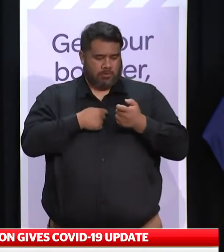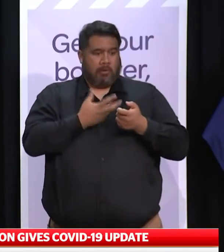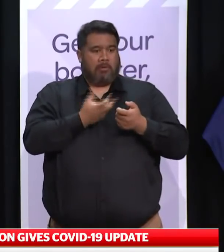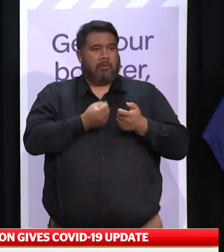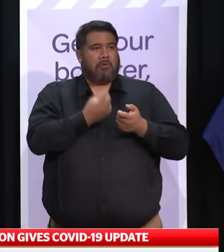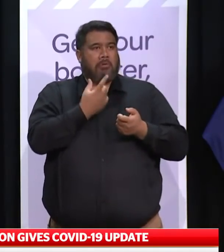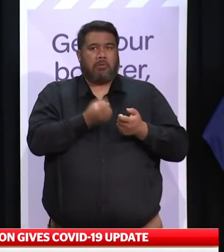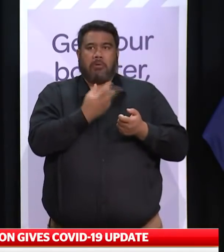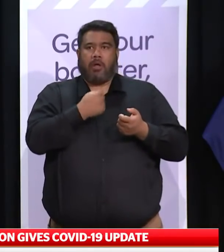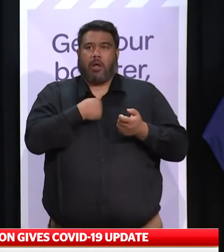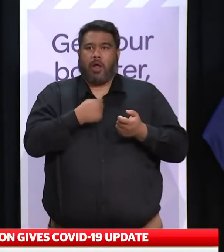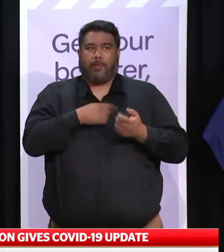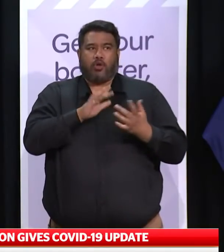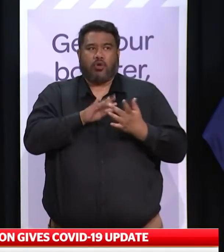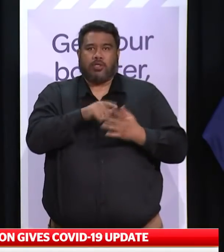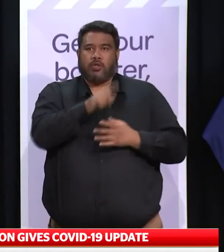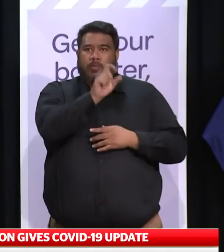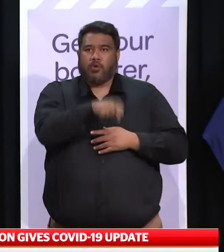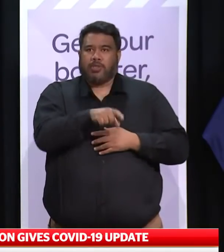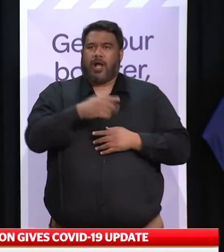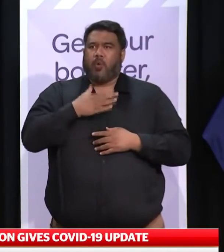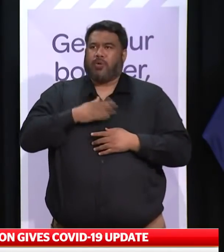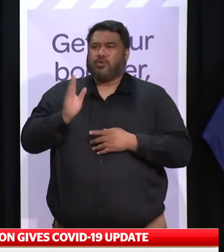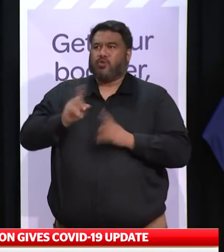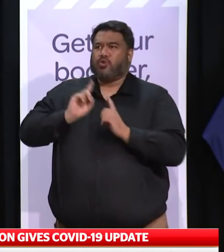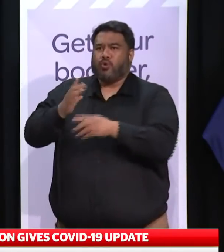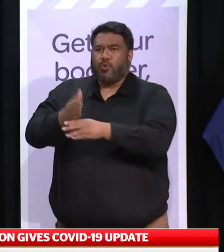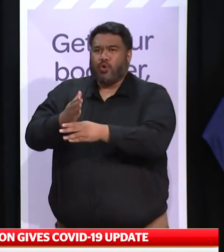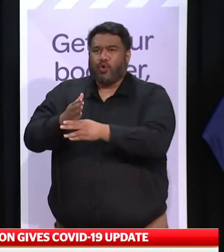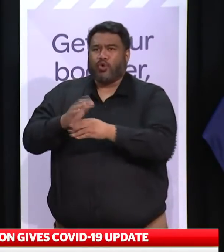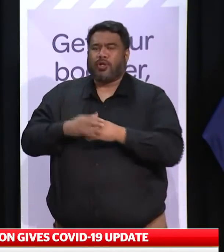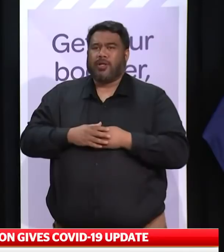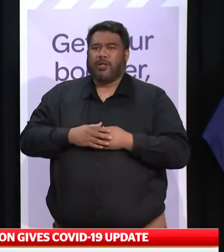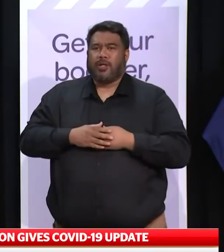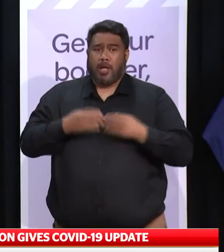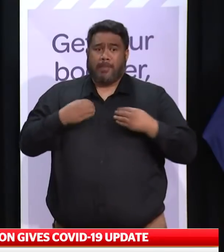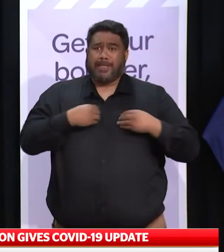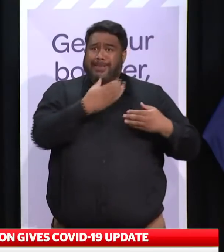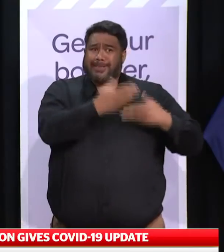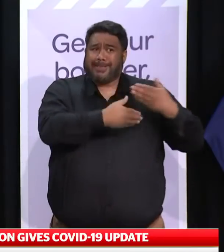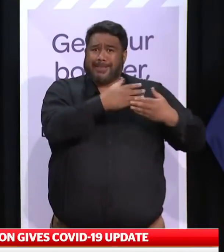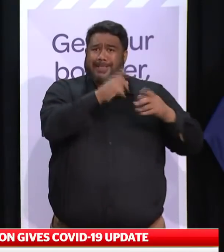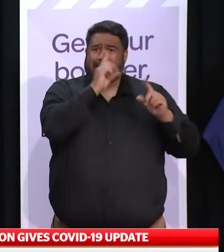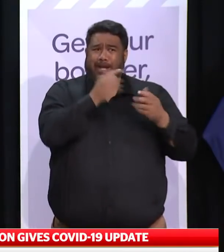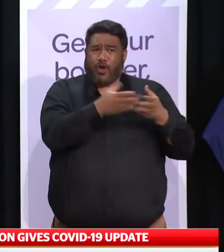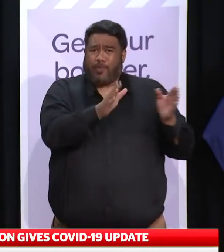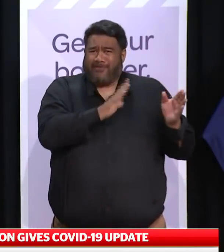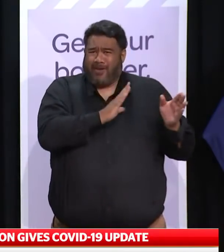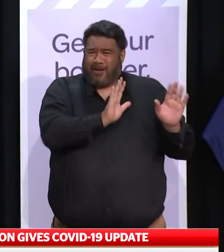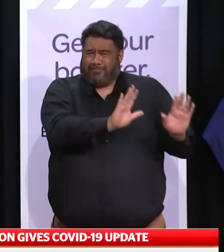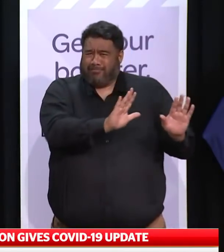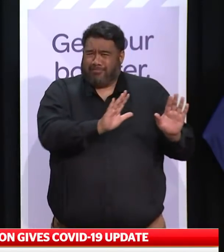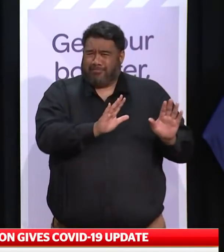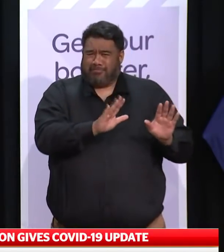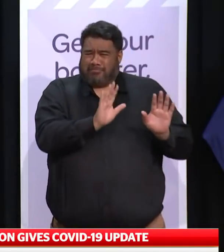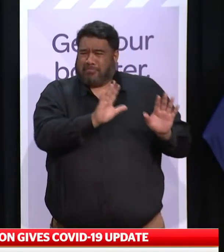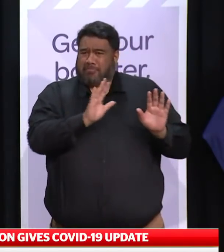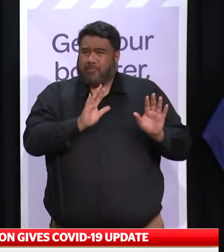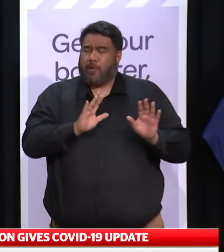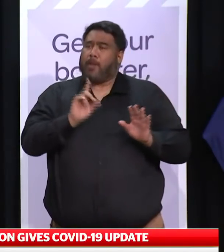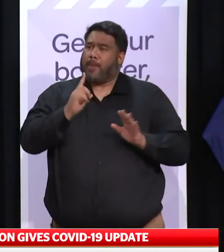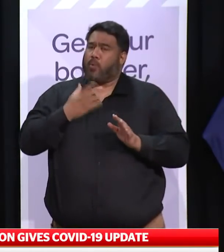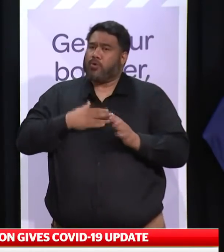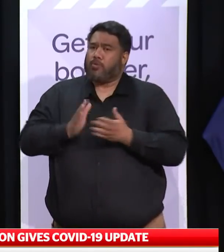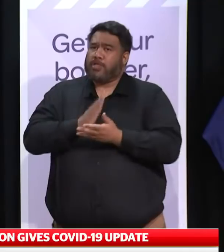to work. It's not about a business being able to operate. Businesses will be able to operate. This, however, gives them assurance if people do